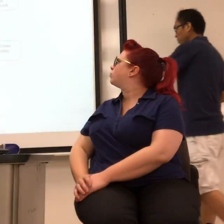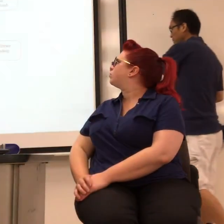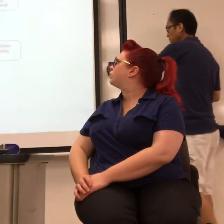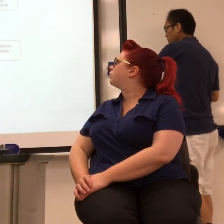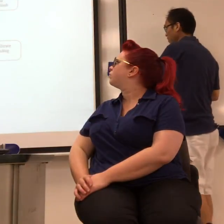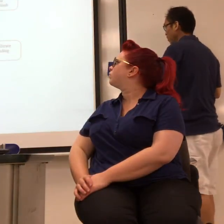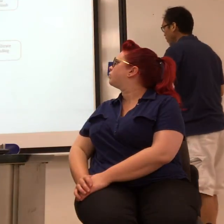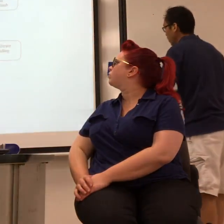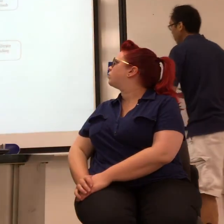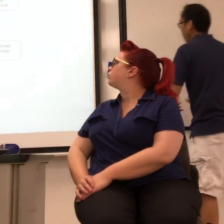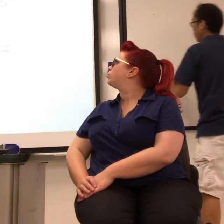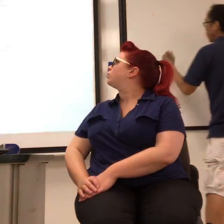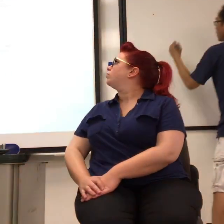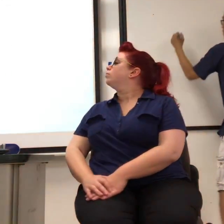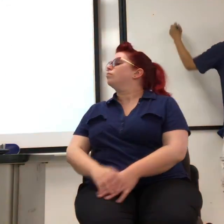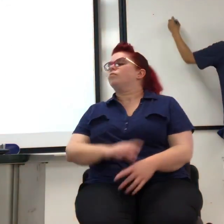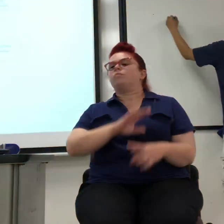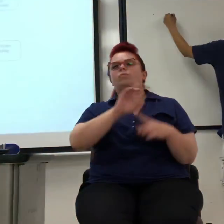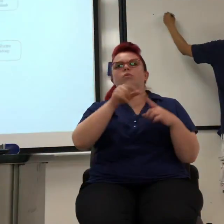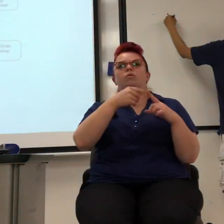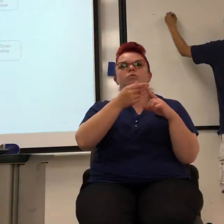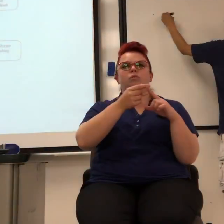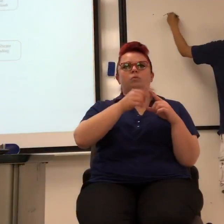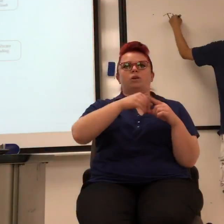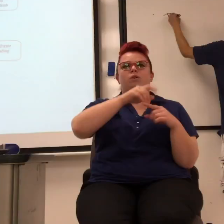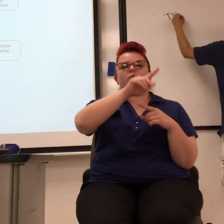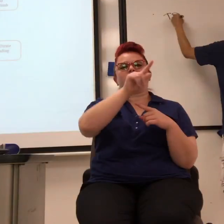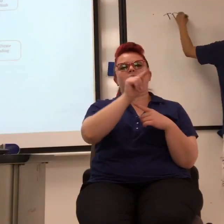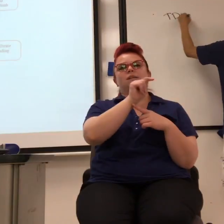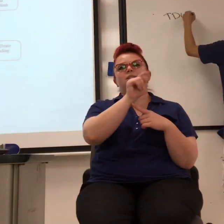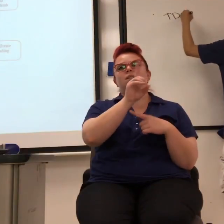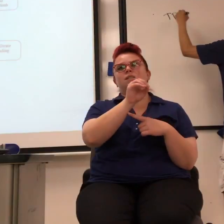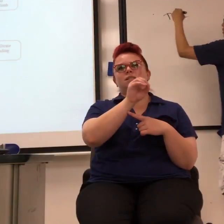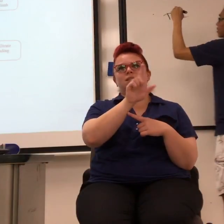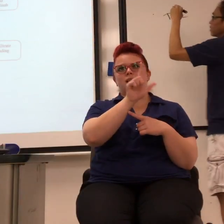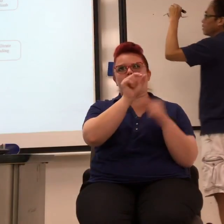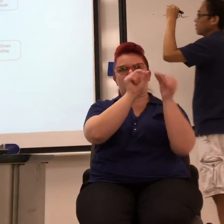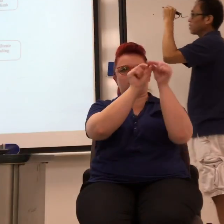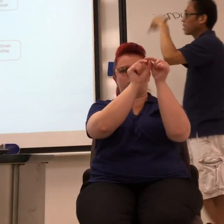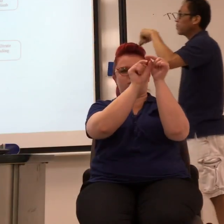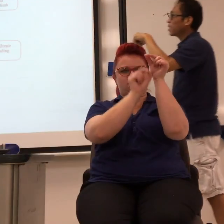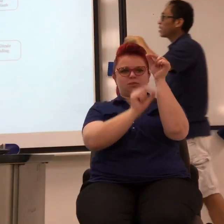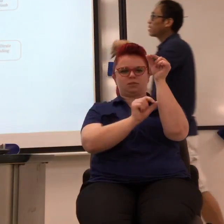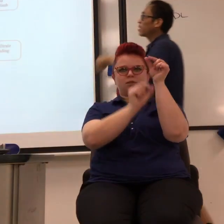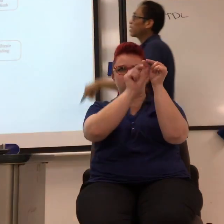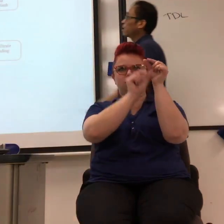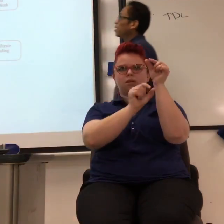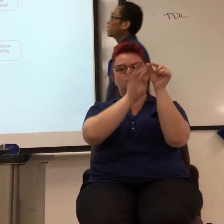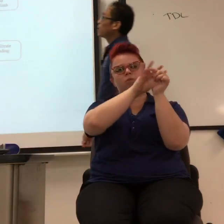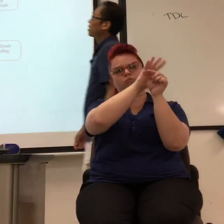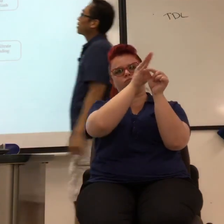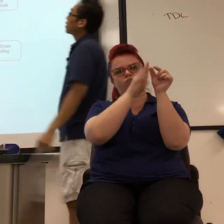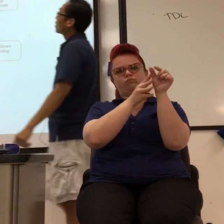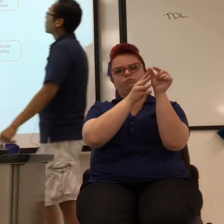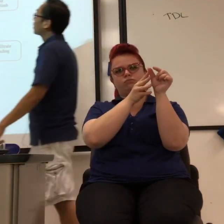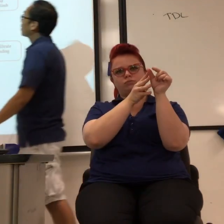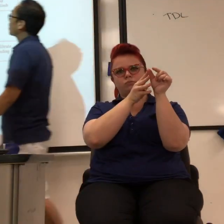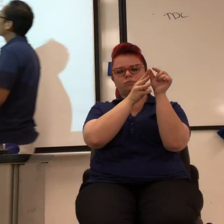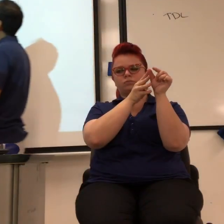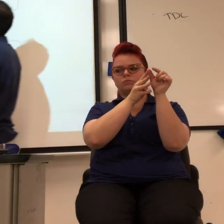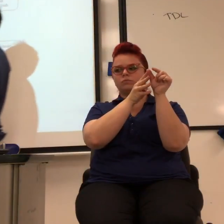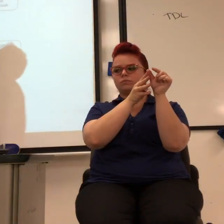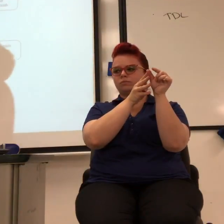So when you come in the thin descending limb, I'll call it TDL for short, you're coming in